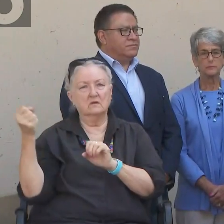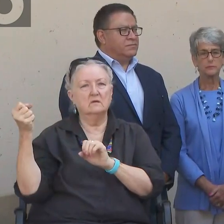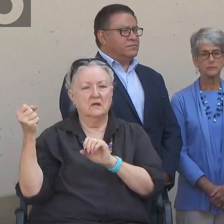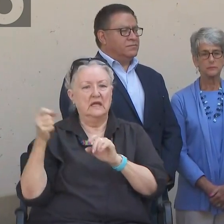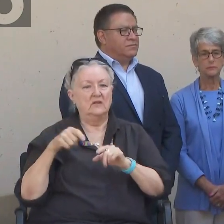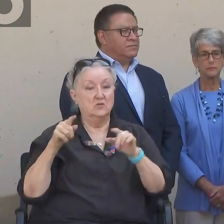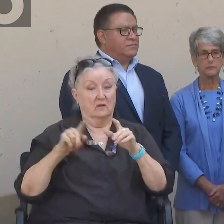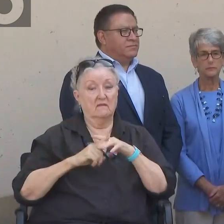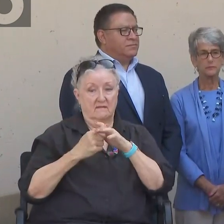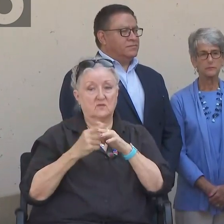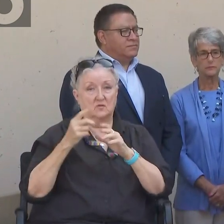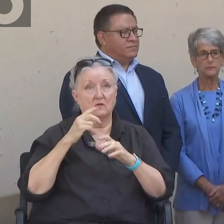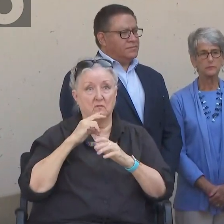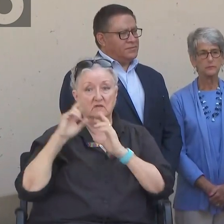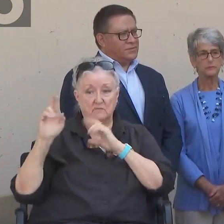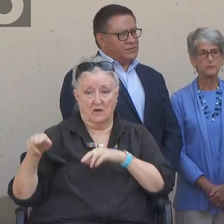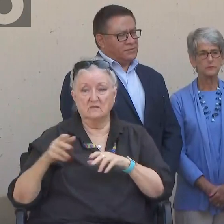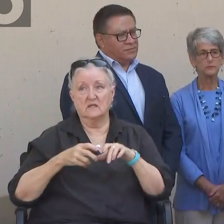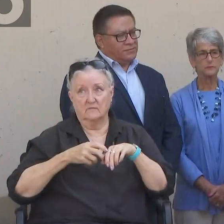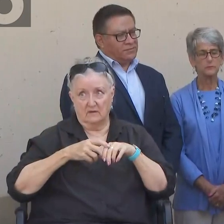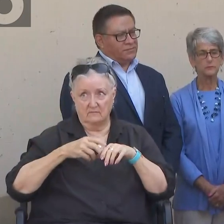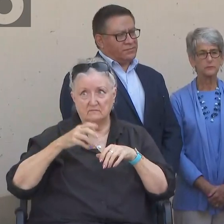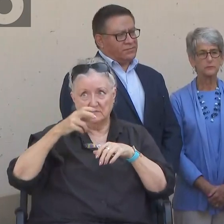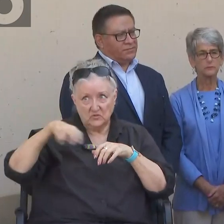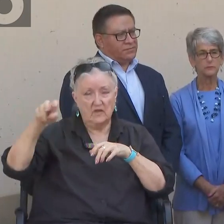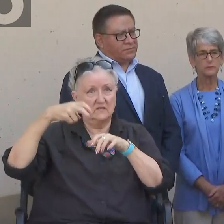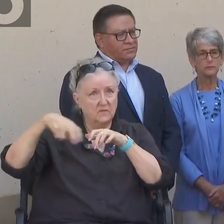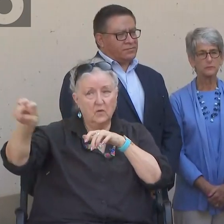during the initial response and have been transported